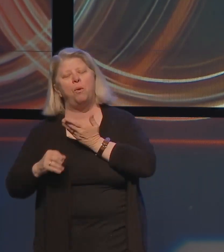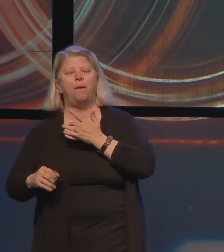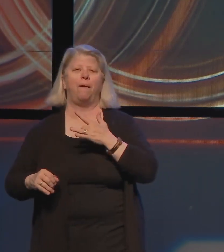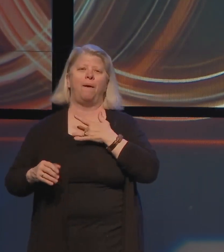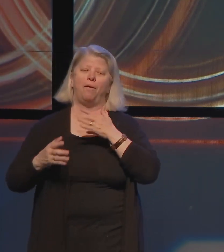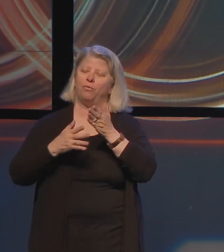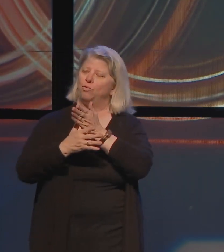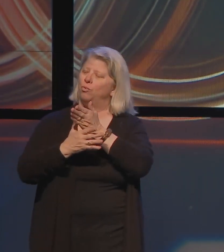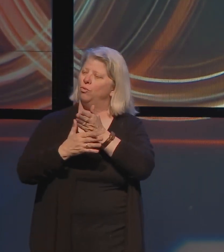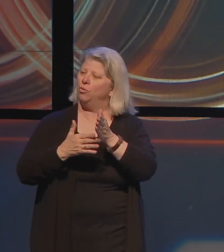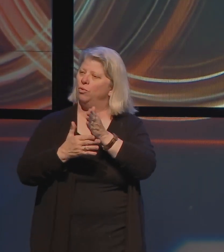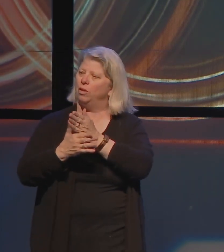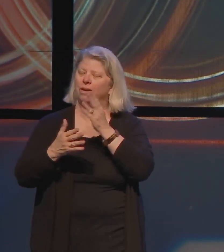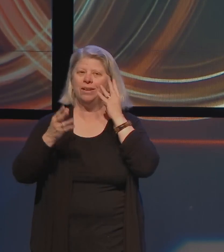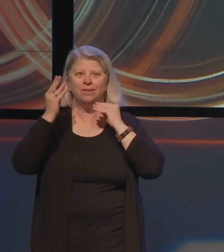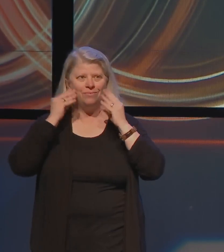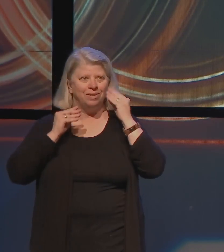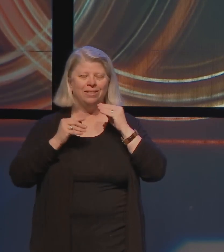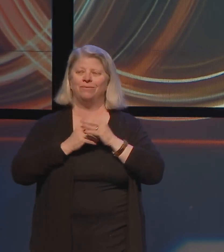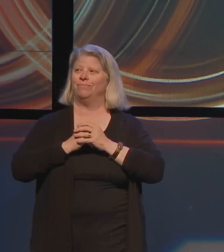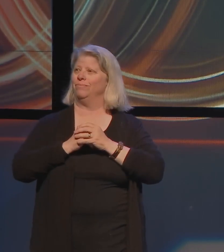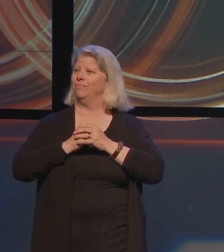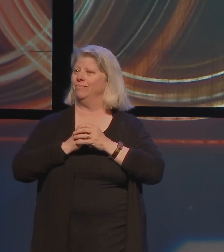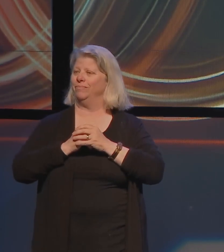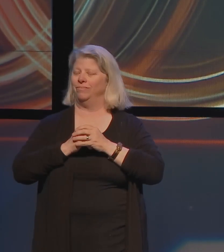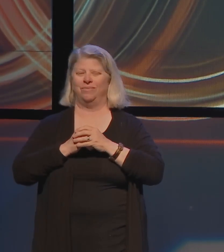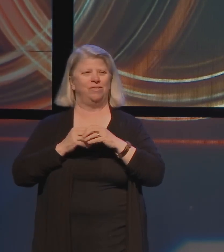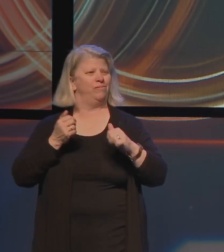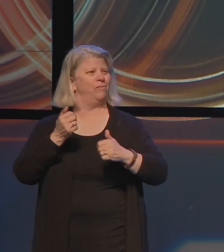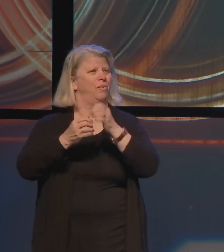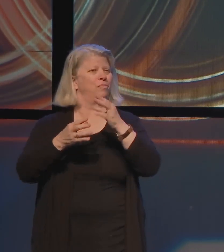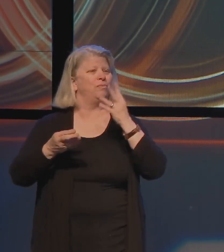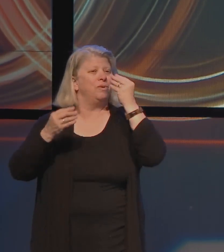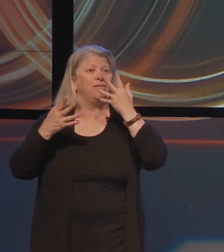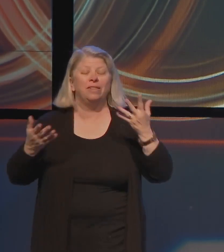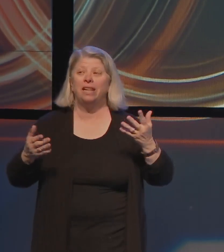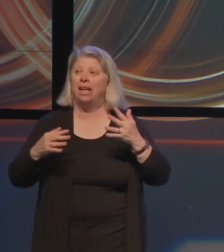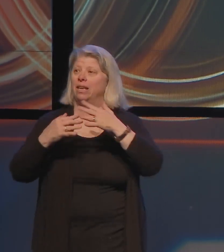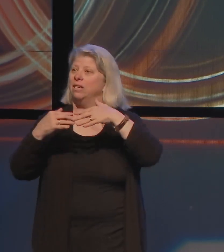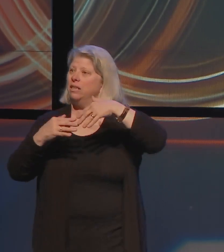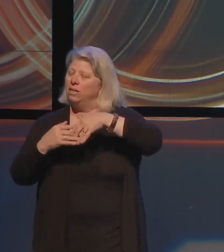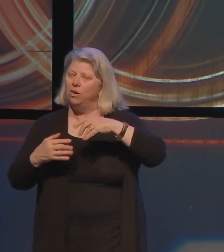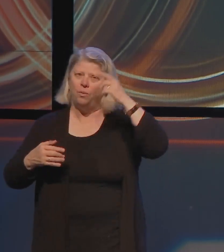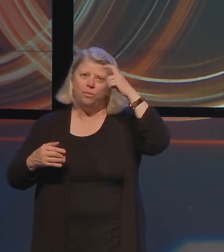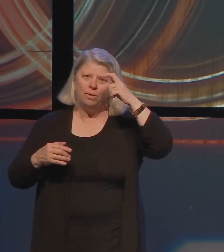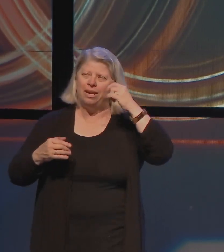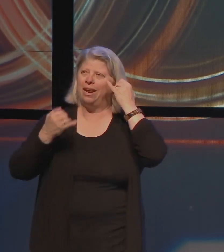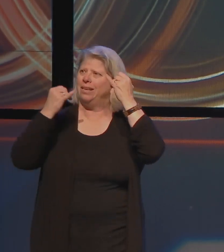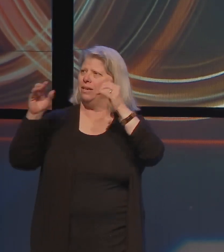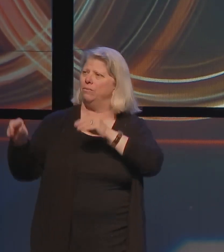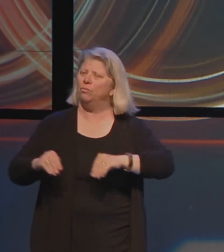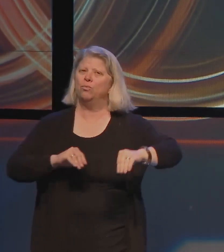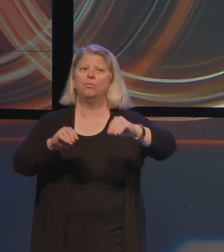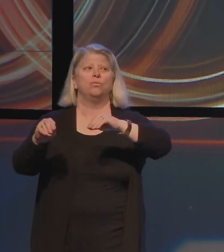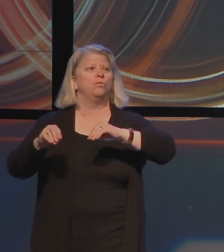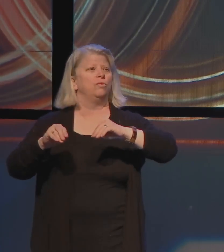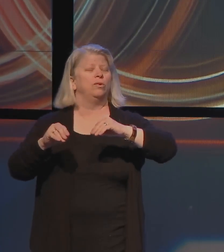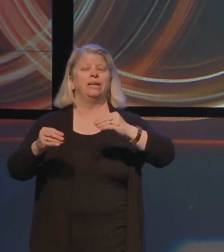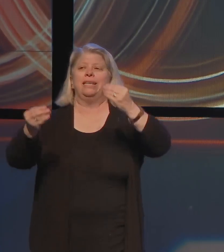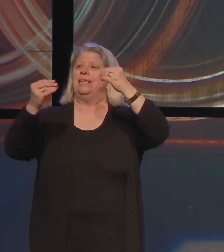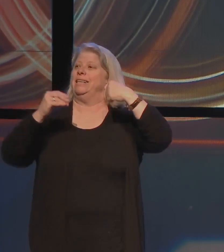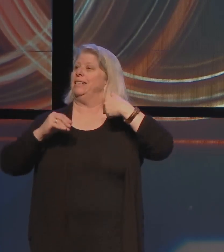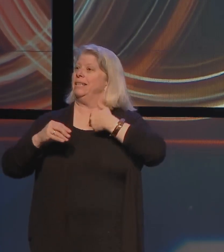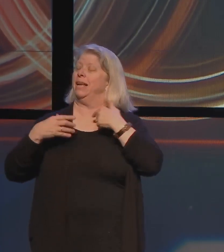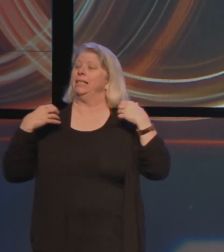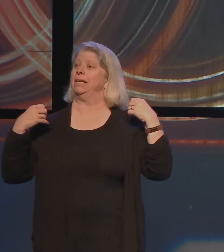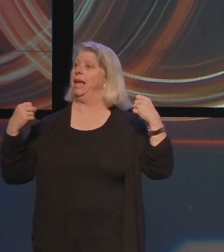through a shared experience. And one of the most beautiful things about Indigenous wisdom and this idea of movement, right, is that it teaches us